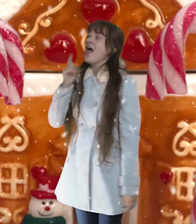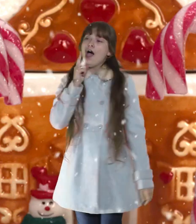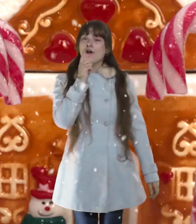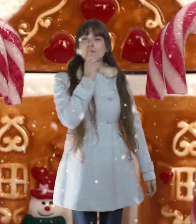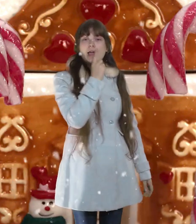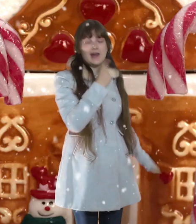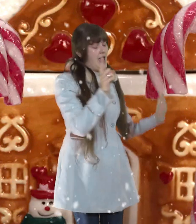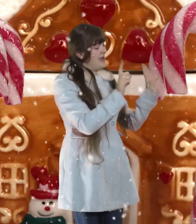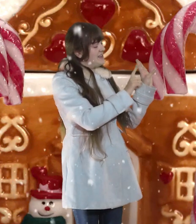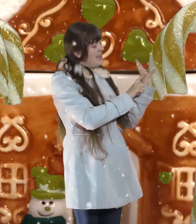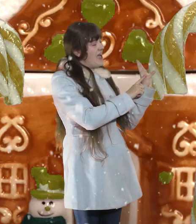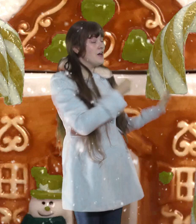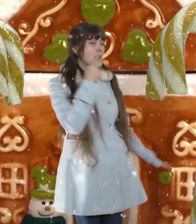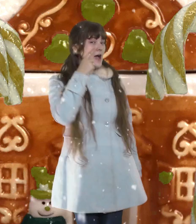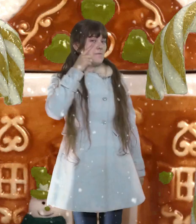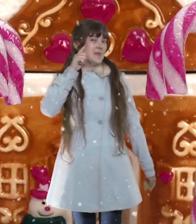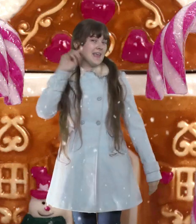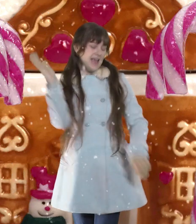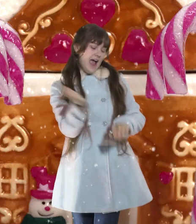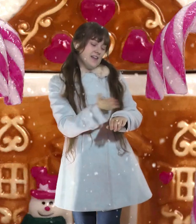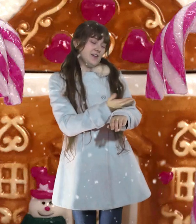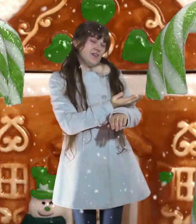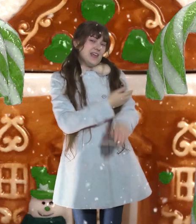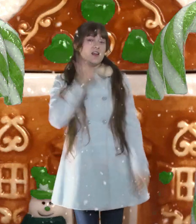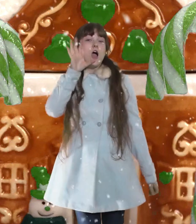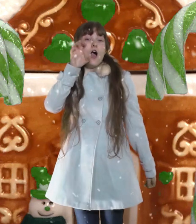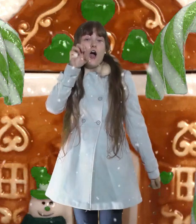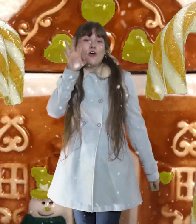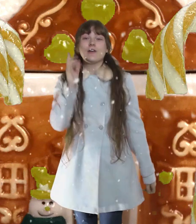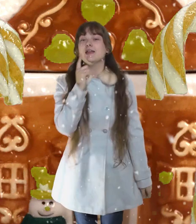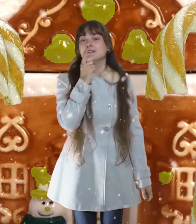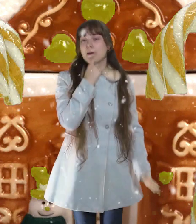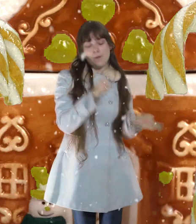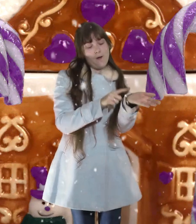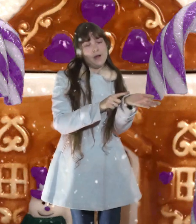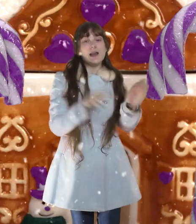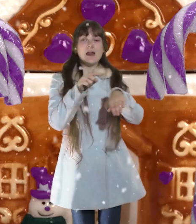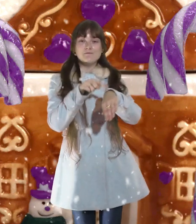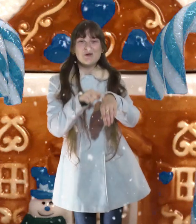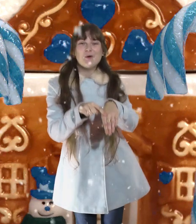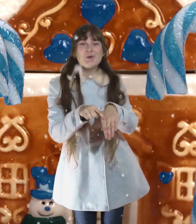Red and yellow and pink and green. Orange and purple and blue.